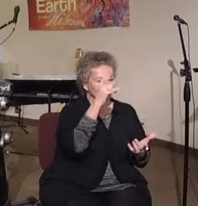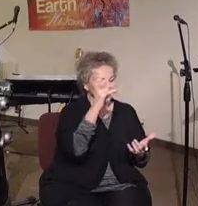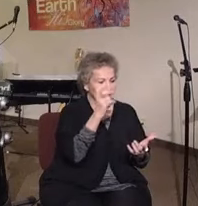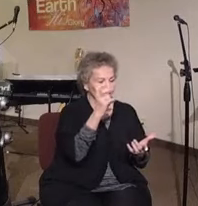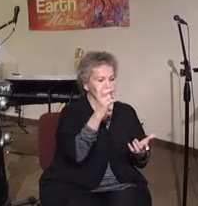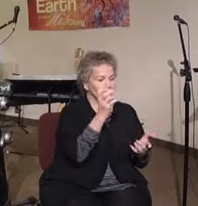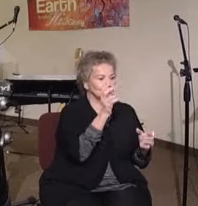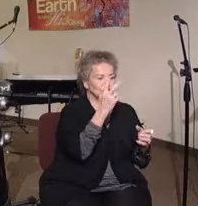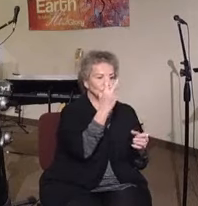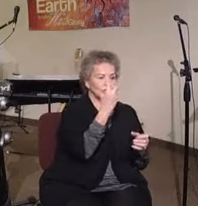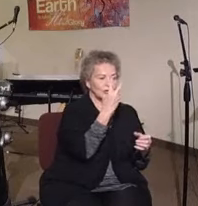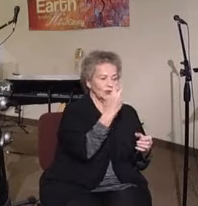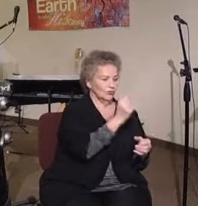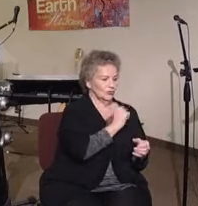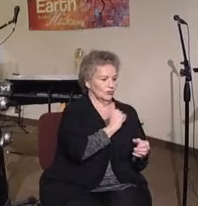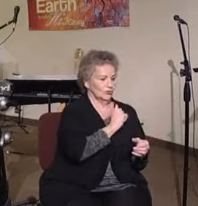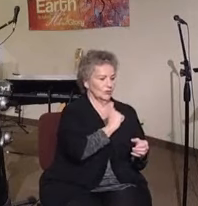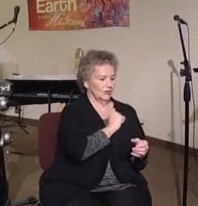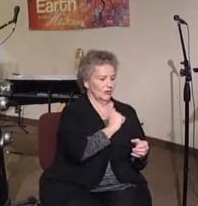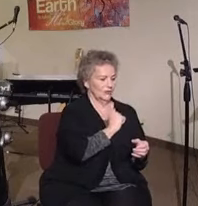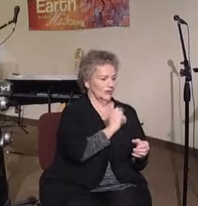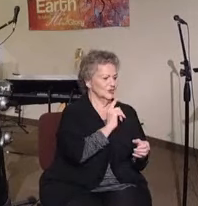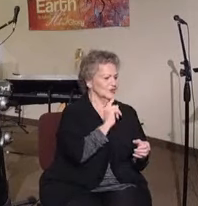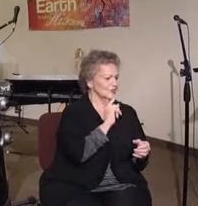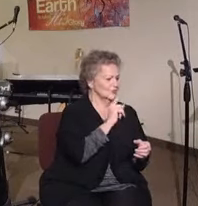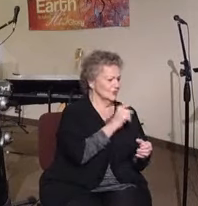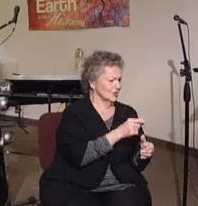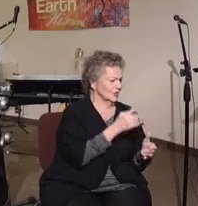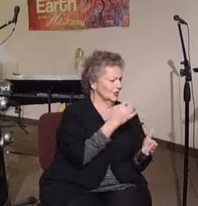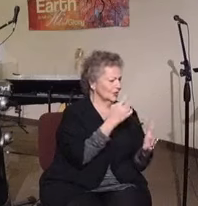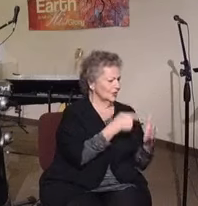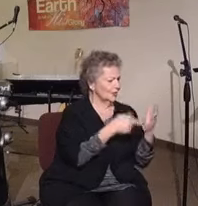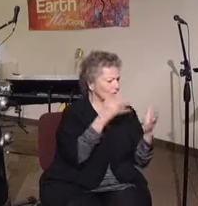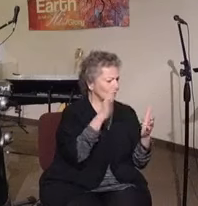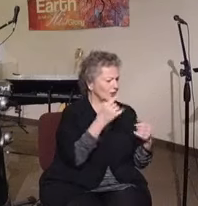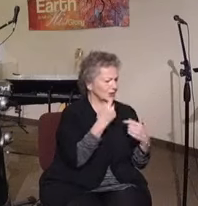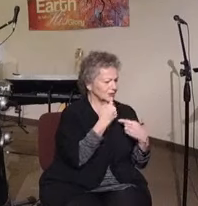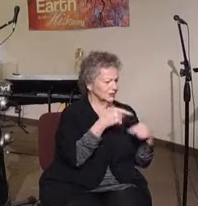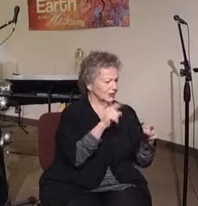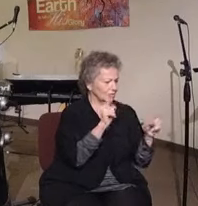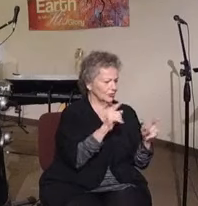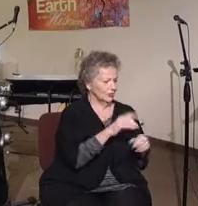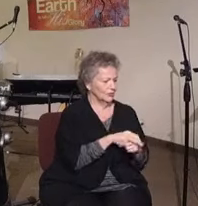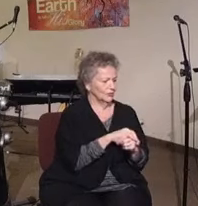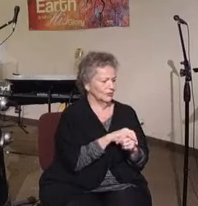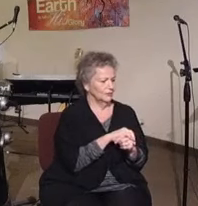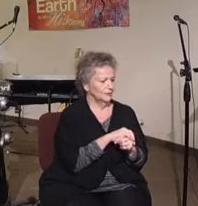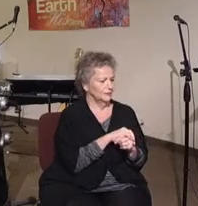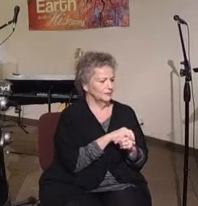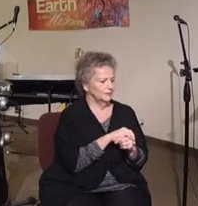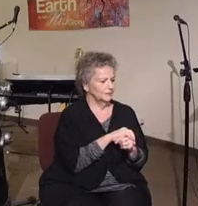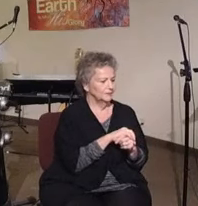God. He starts hissing in you. That's not really what he's trying to tell you.